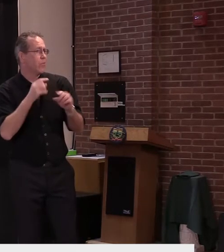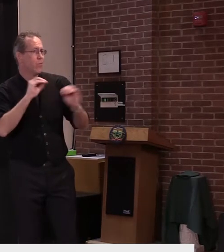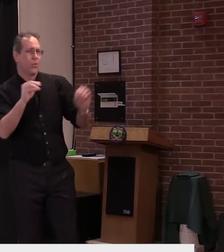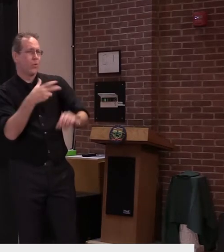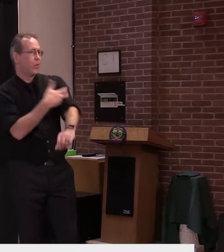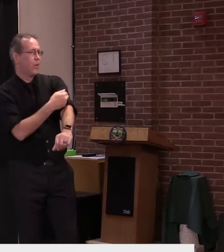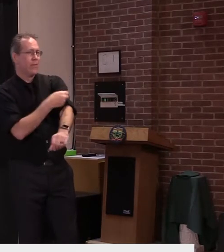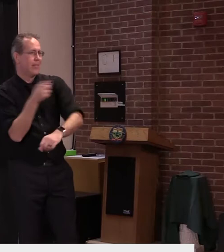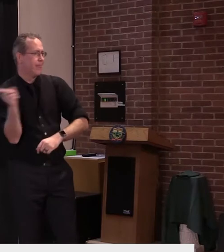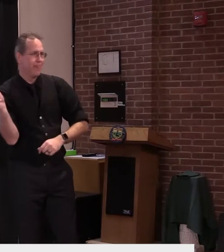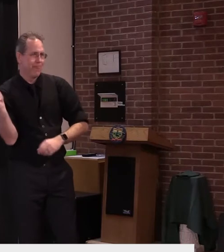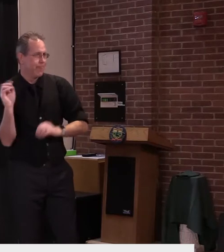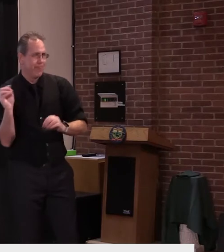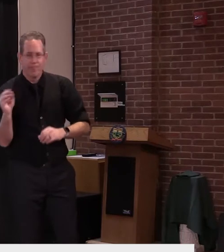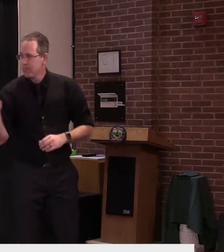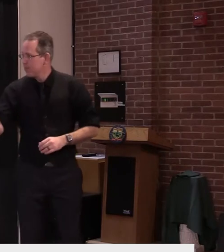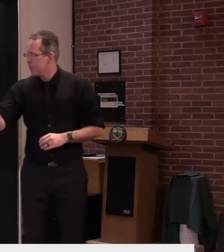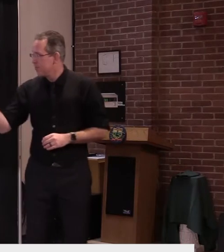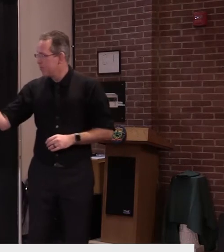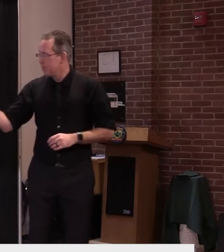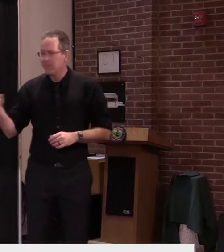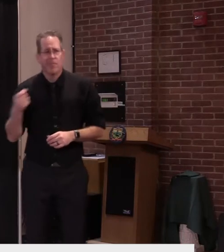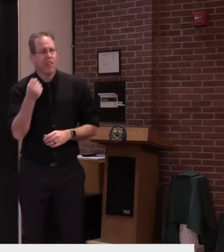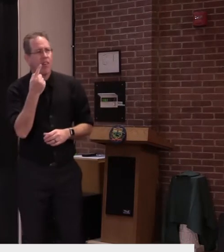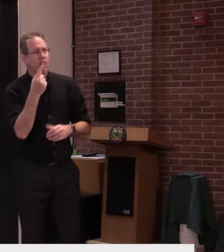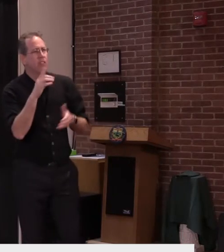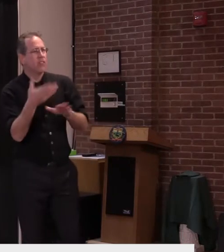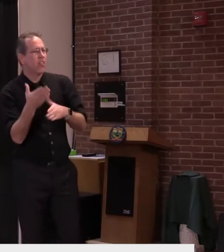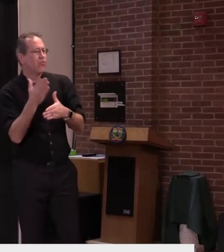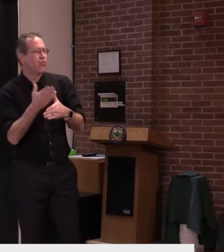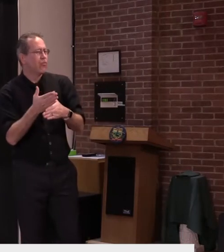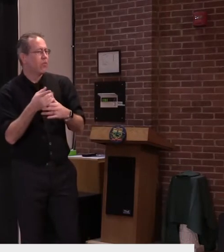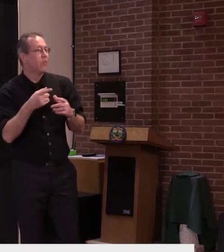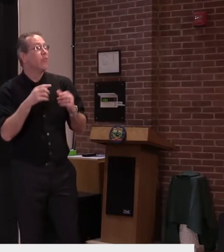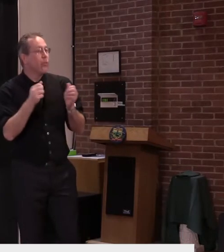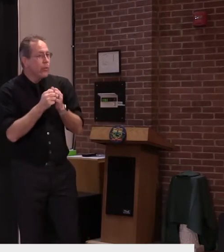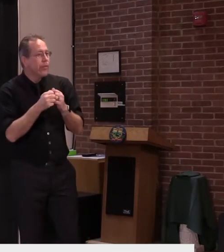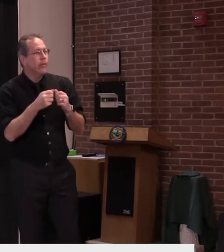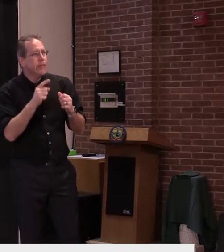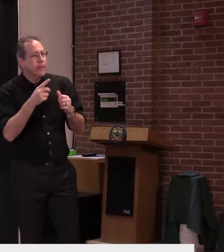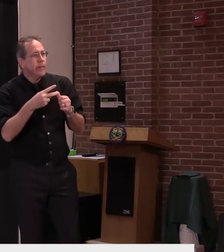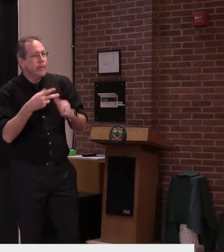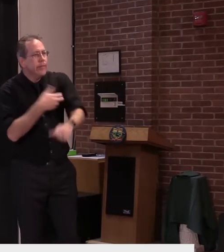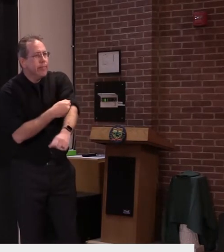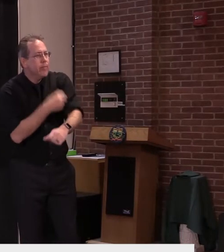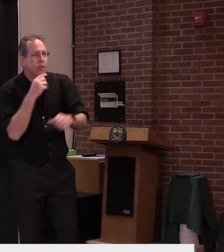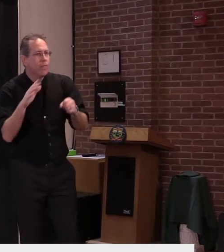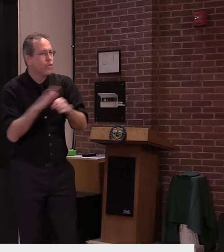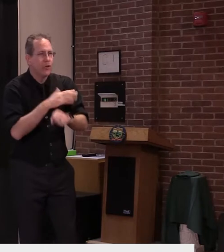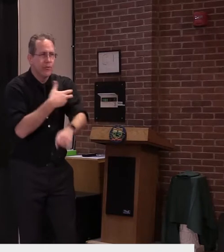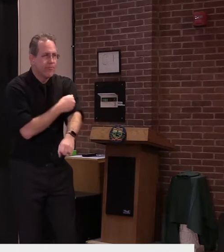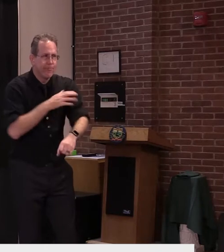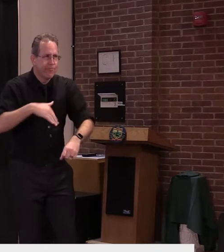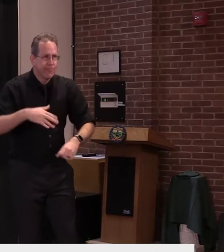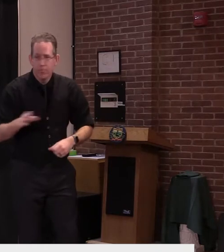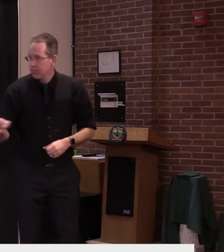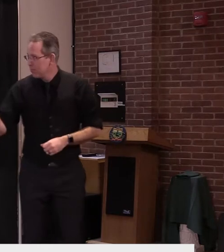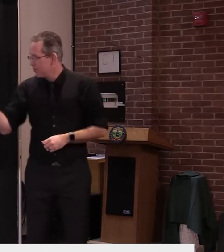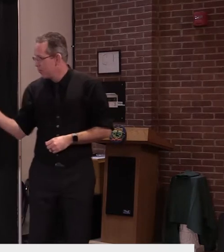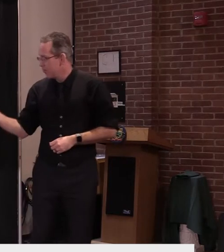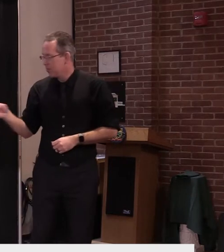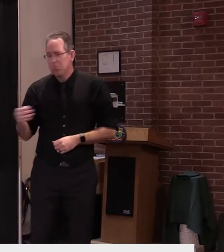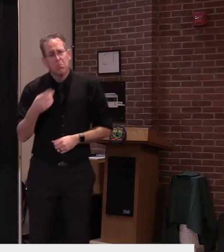been showing this now for 4 or 5 weeks. That difference is 24 times. So 24 times more likely to die from